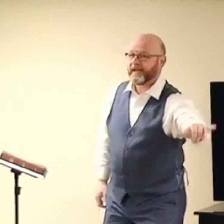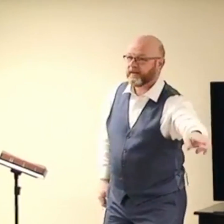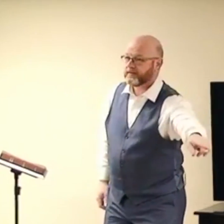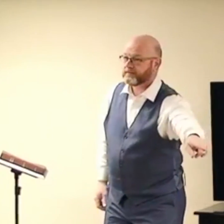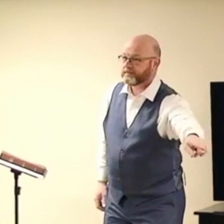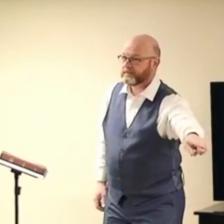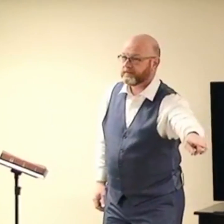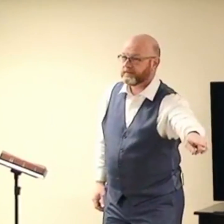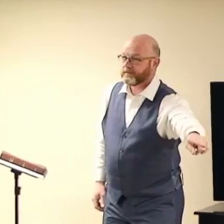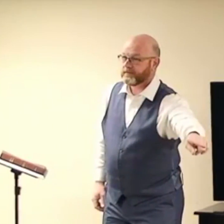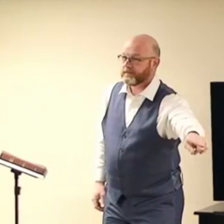follow me.